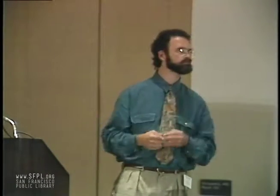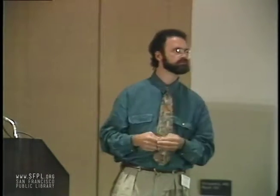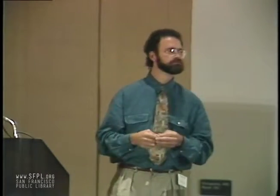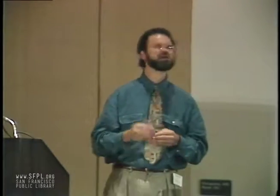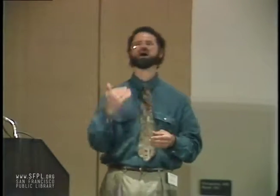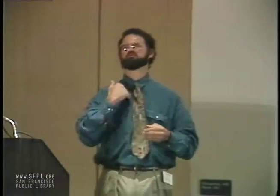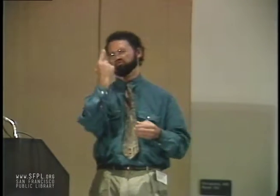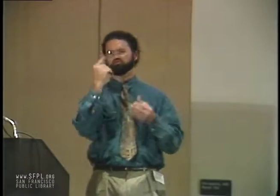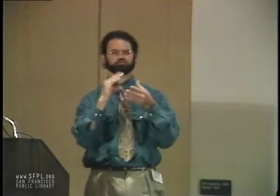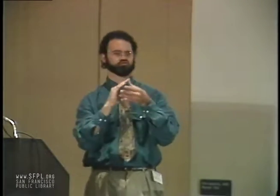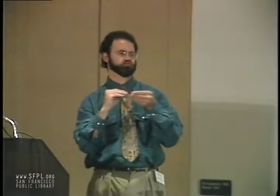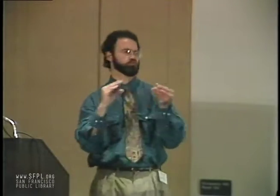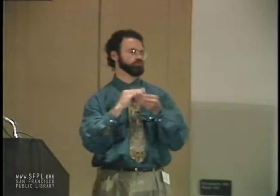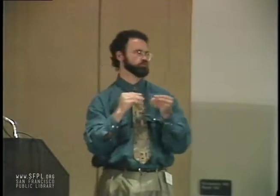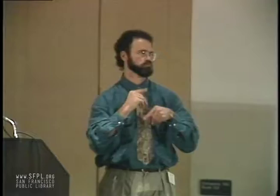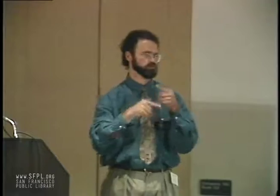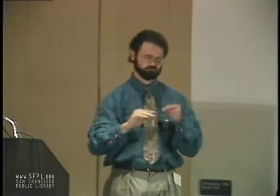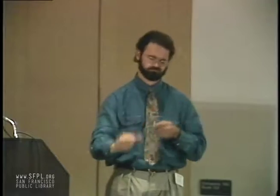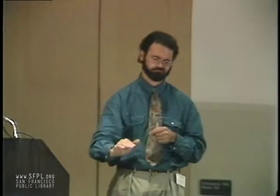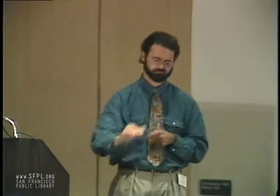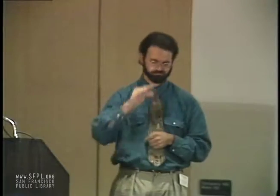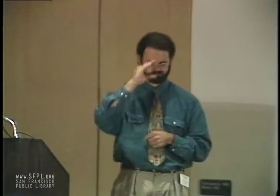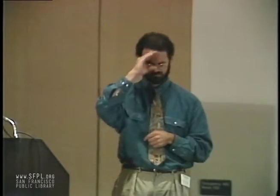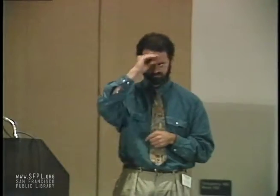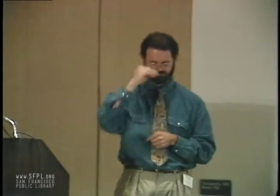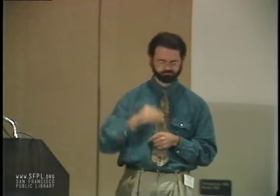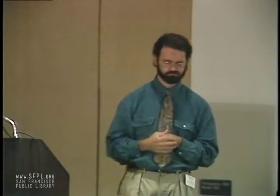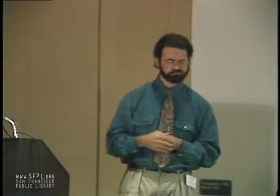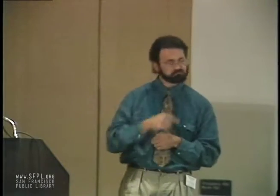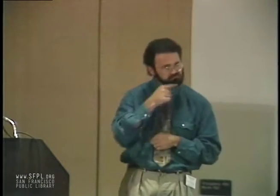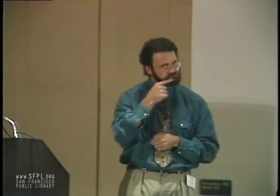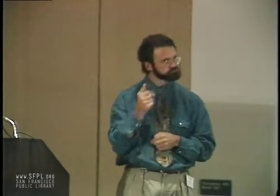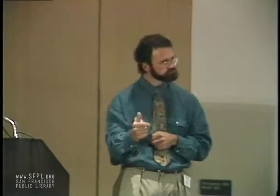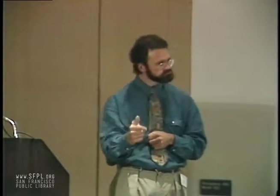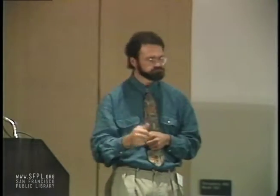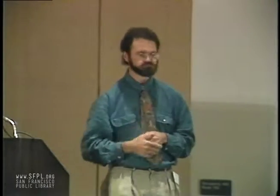And we need to look at what that means and how that influences cultural identification.